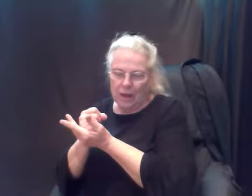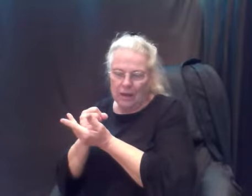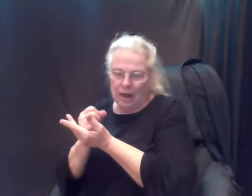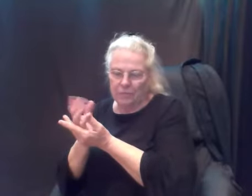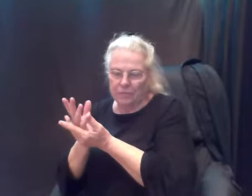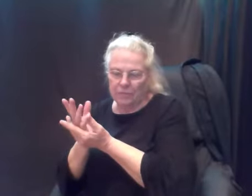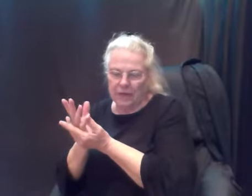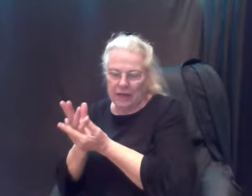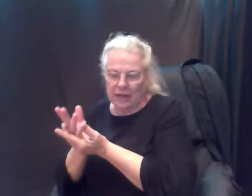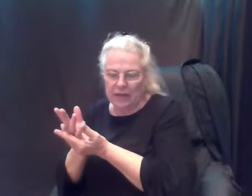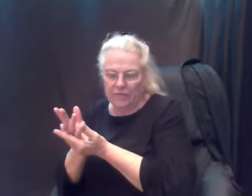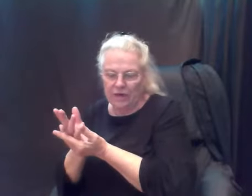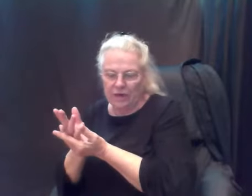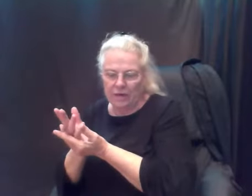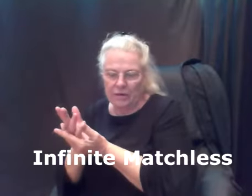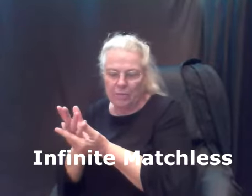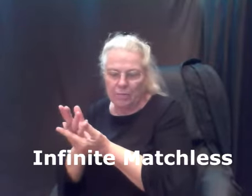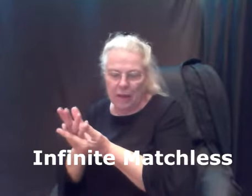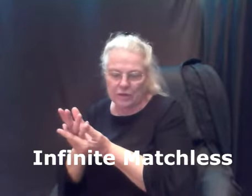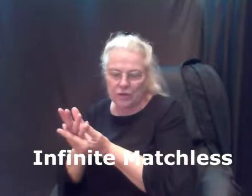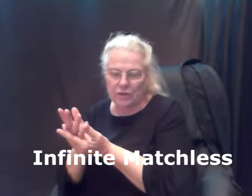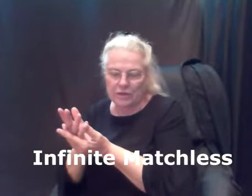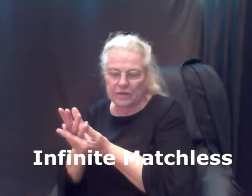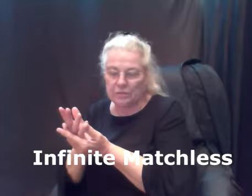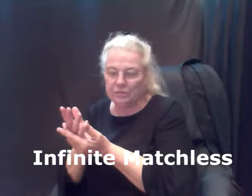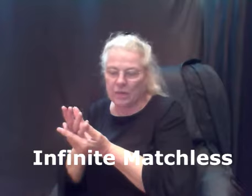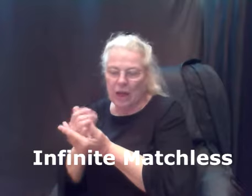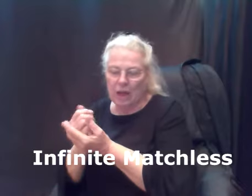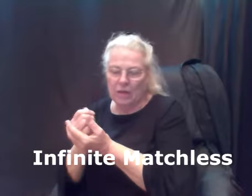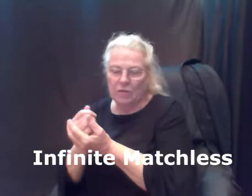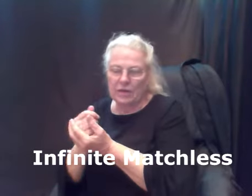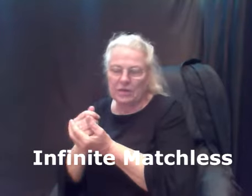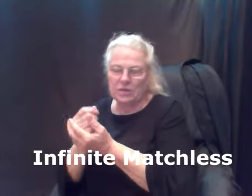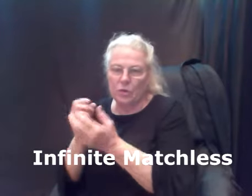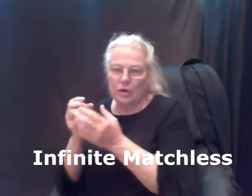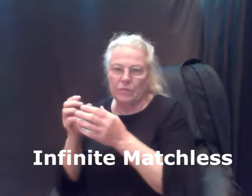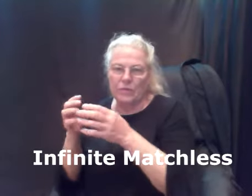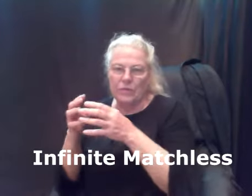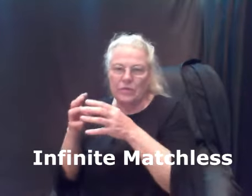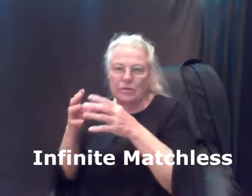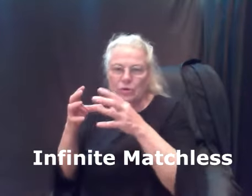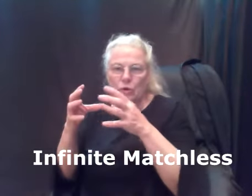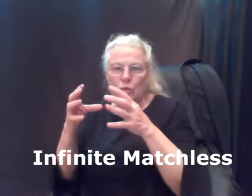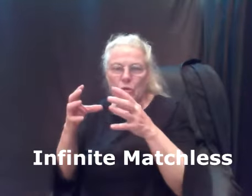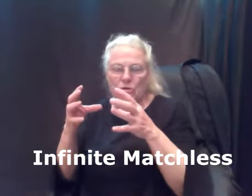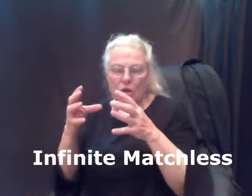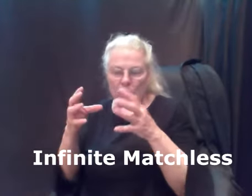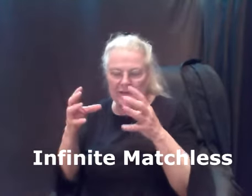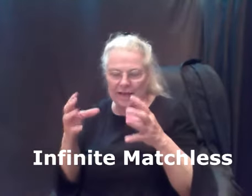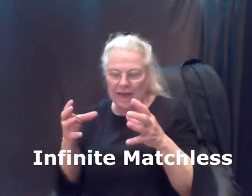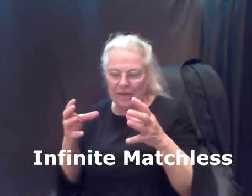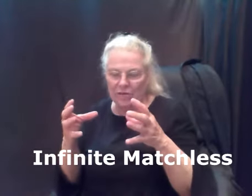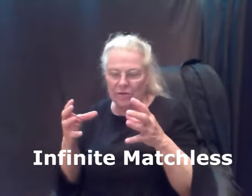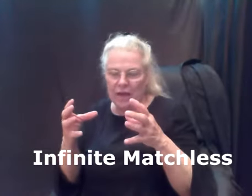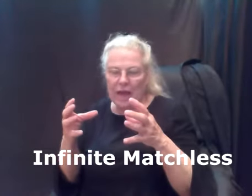Now, infinite, matchless, this is where those two words are together and